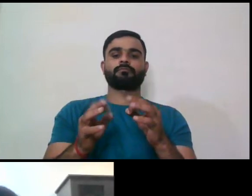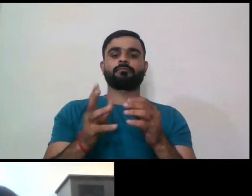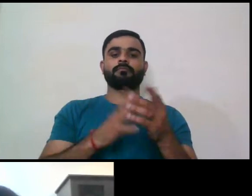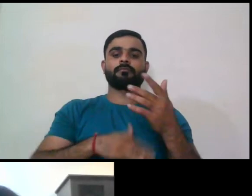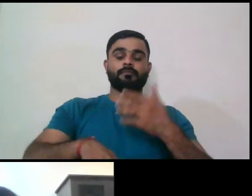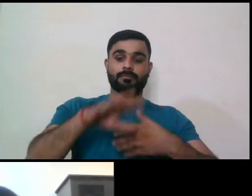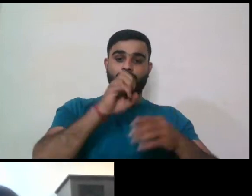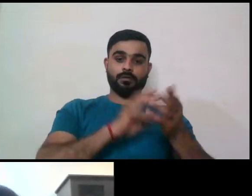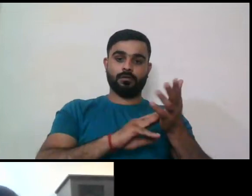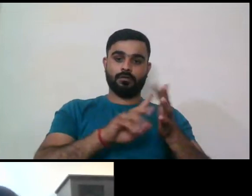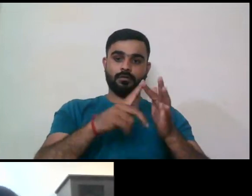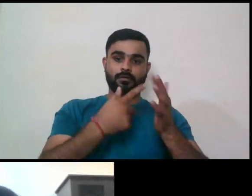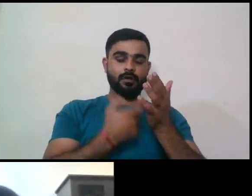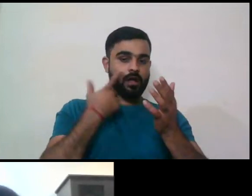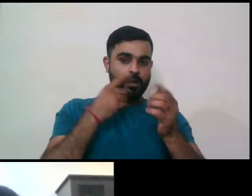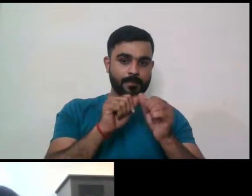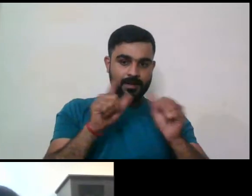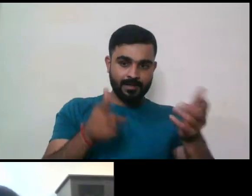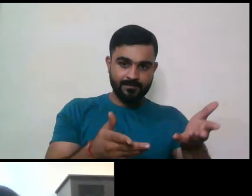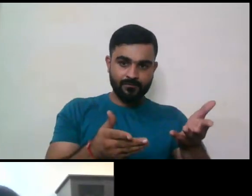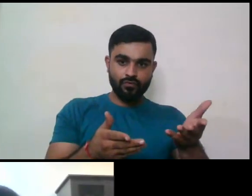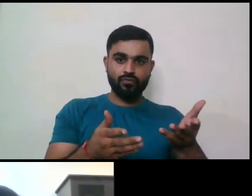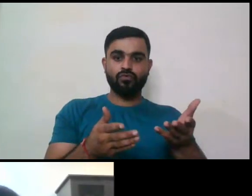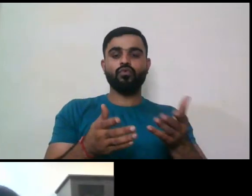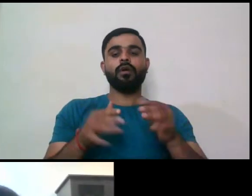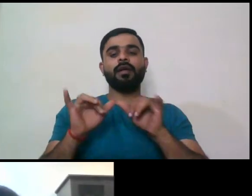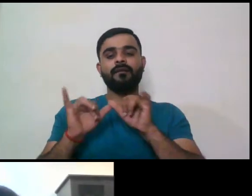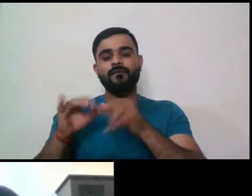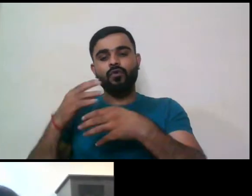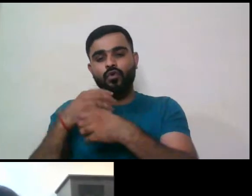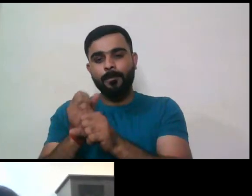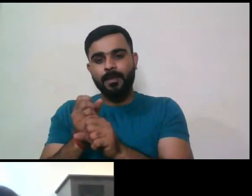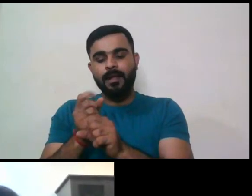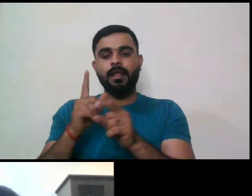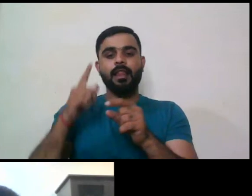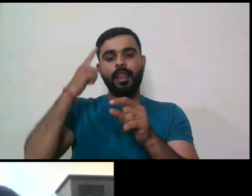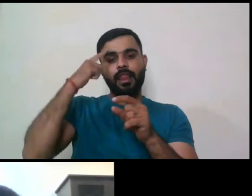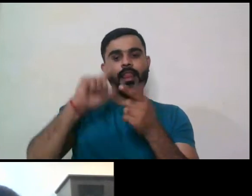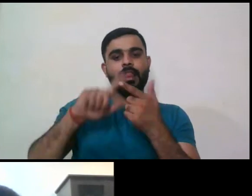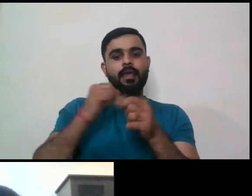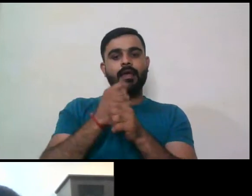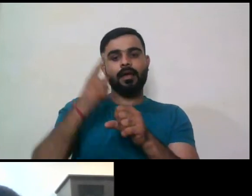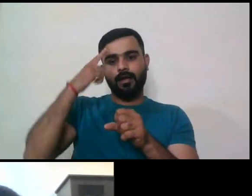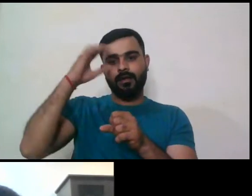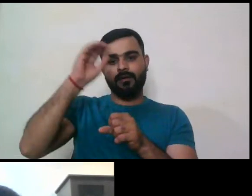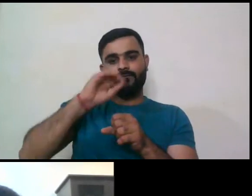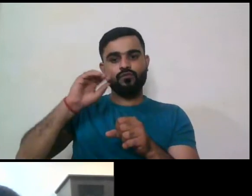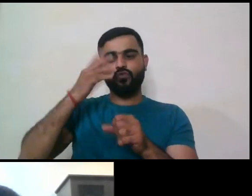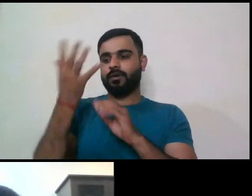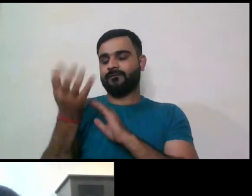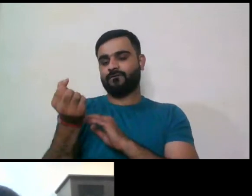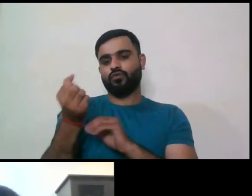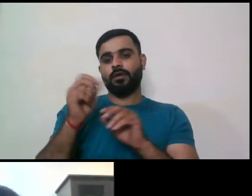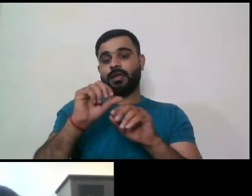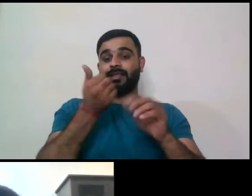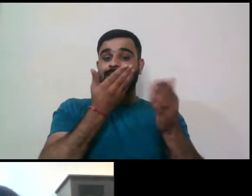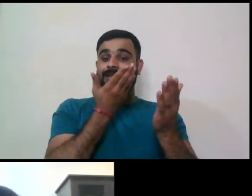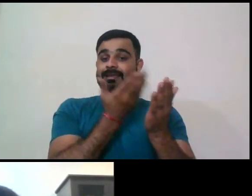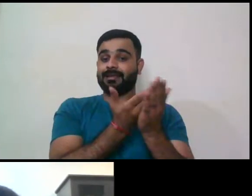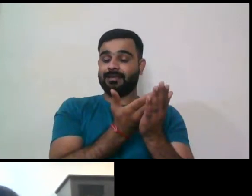side, or just in terms of giving or in arbitration or in giving legal opinions, etc. On the one hand, on the other